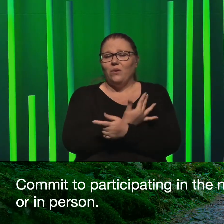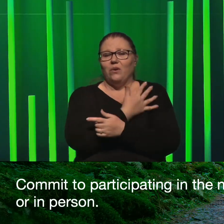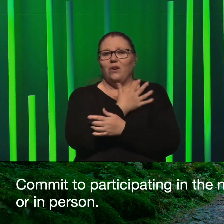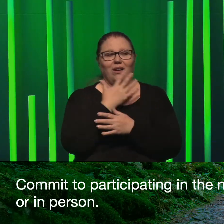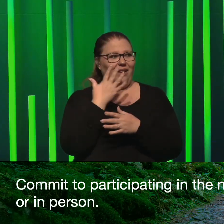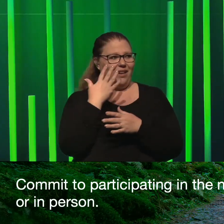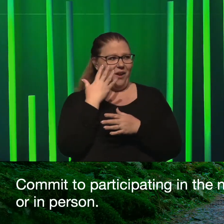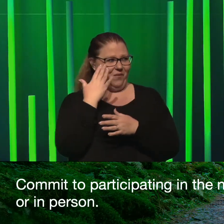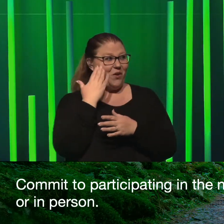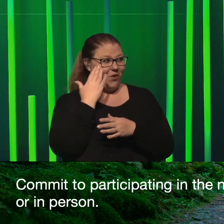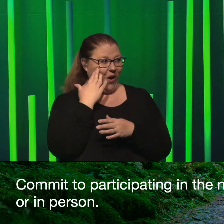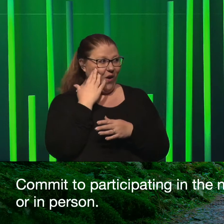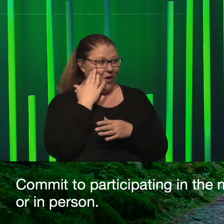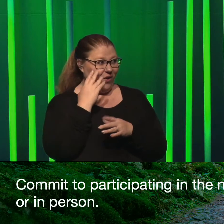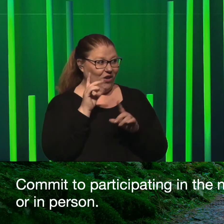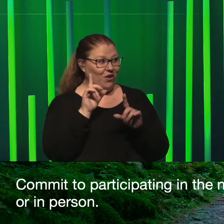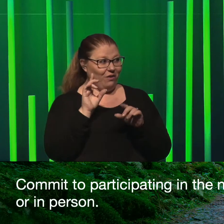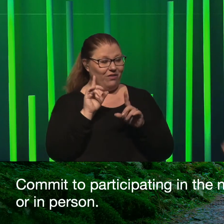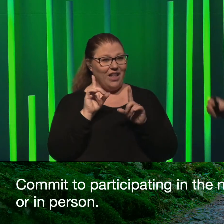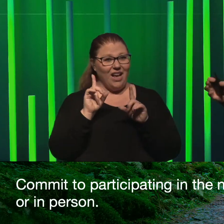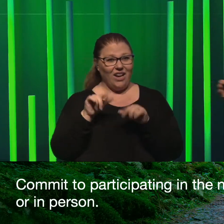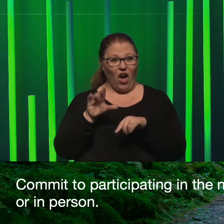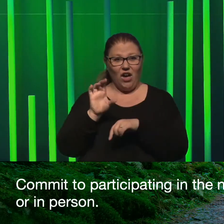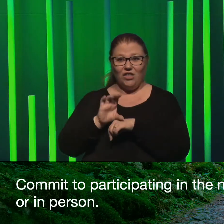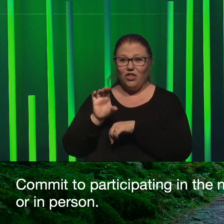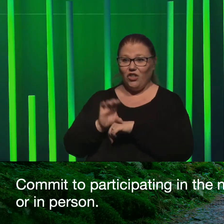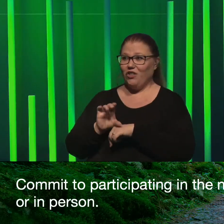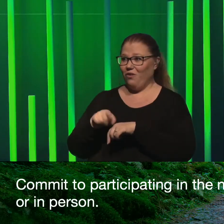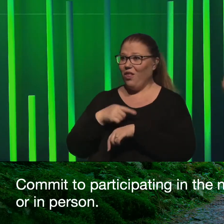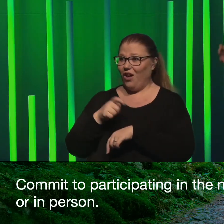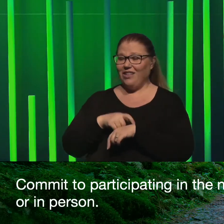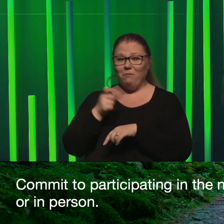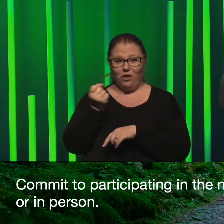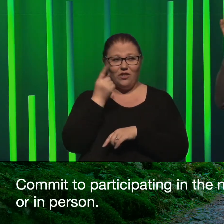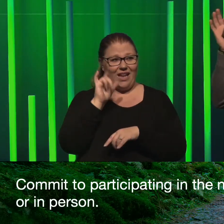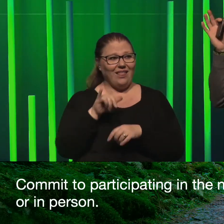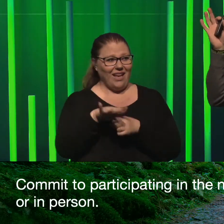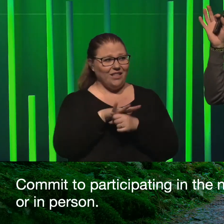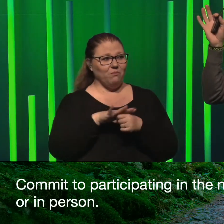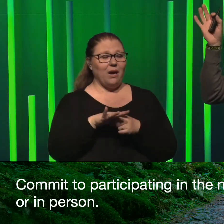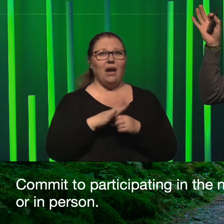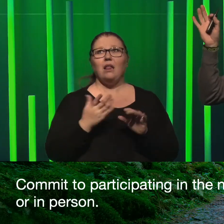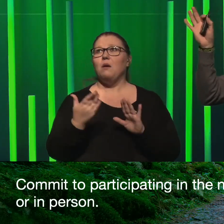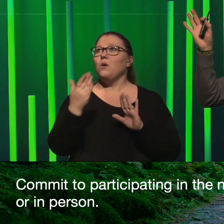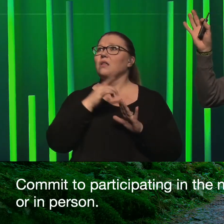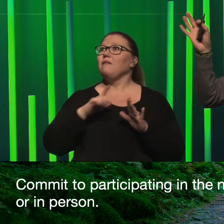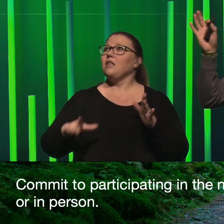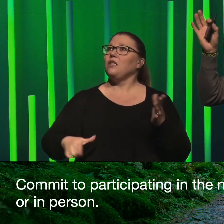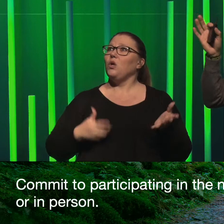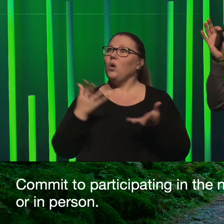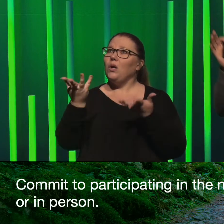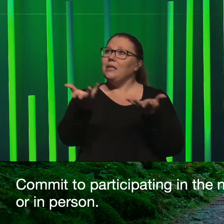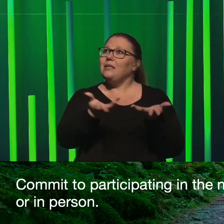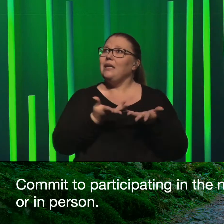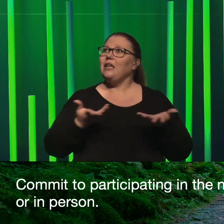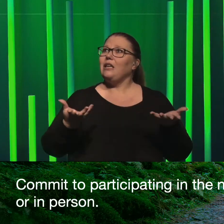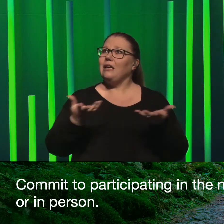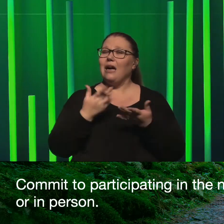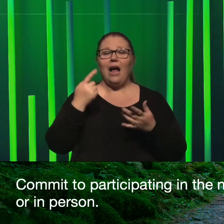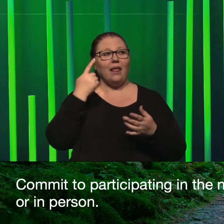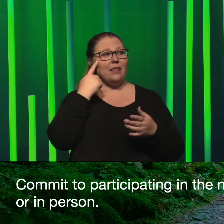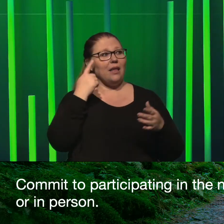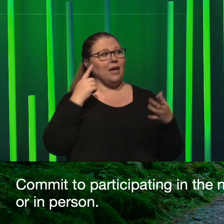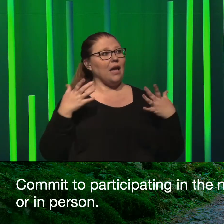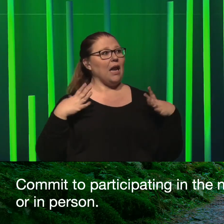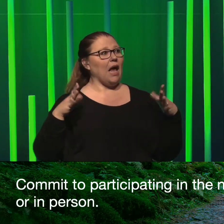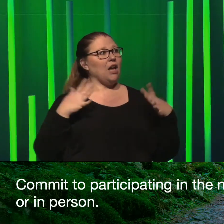time, you know what I'm talking about. Singer sings, the music is going, and you're like, oh man, surely the presence of the Lord is in this place. I think an angel just